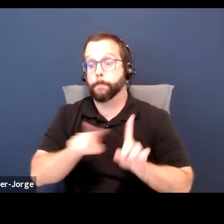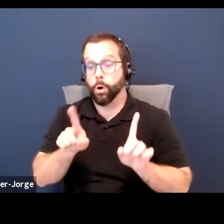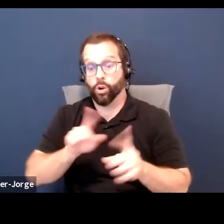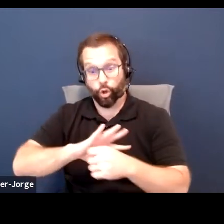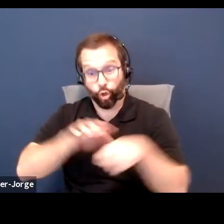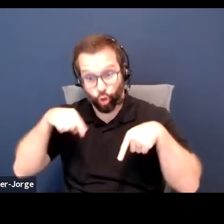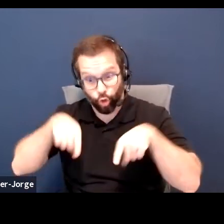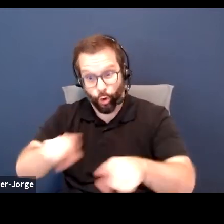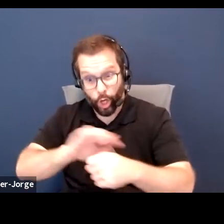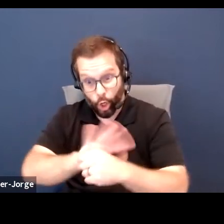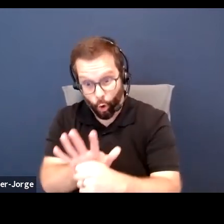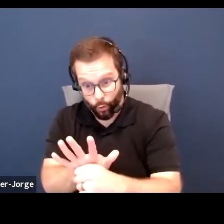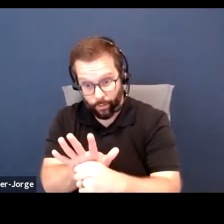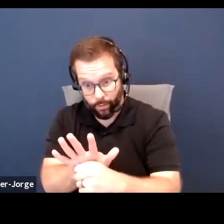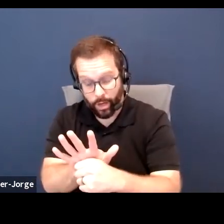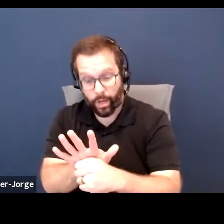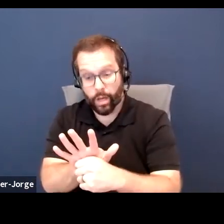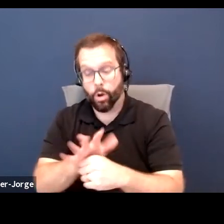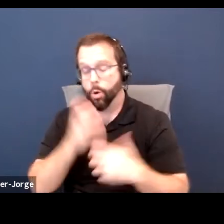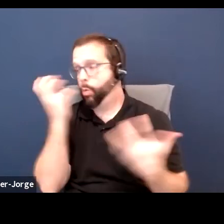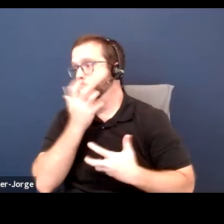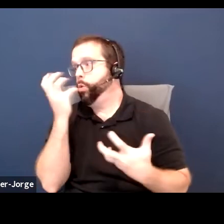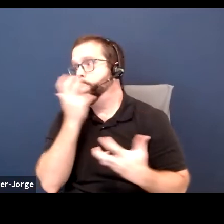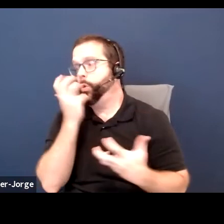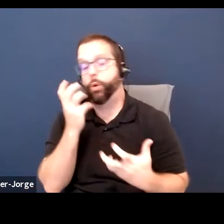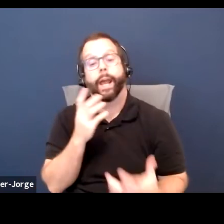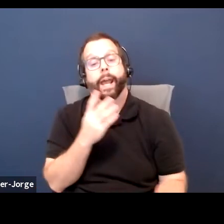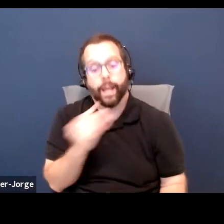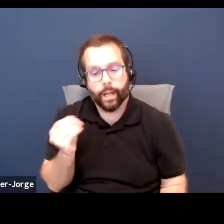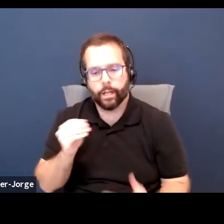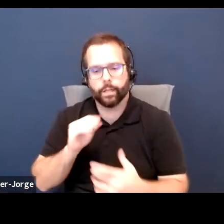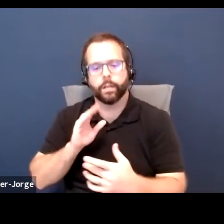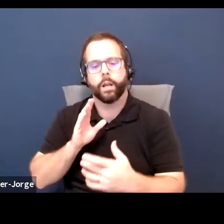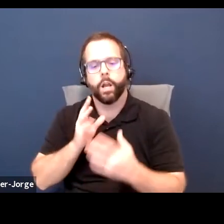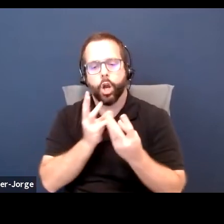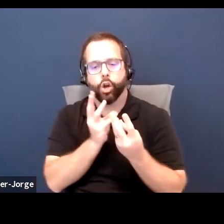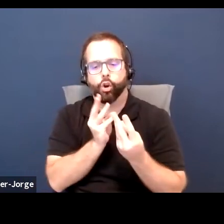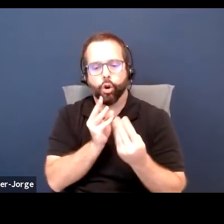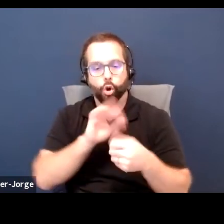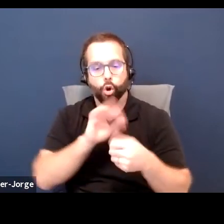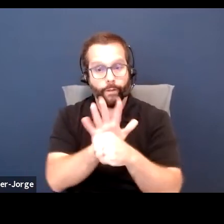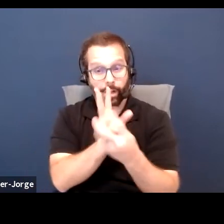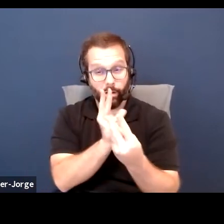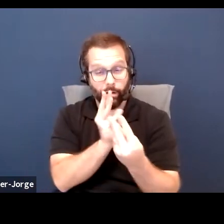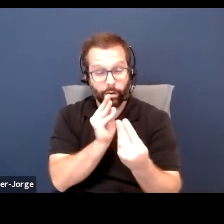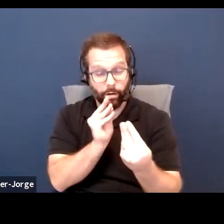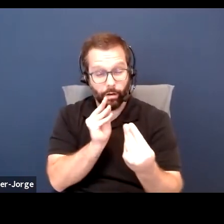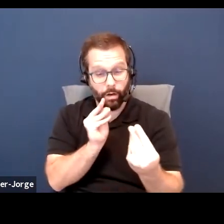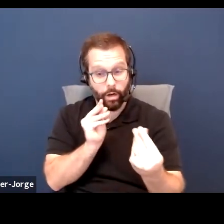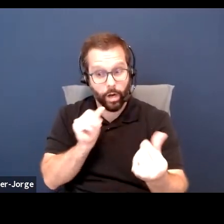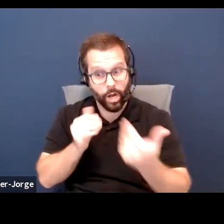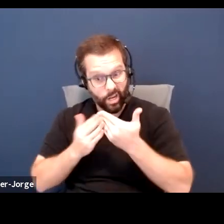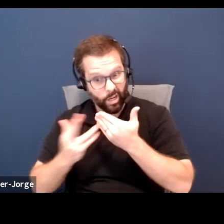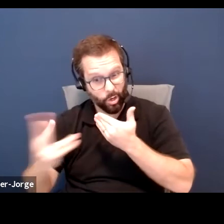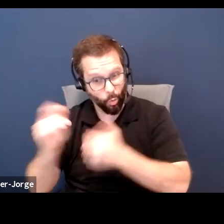COVID, and the work that you will do as we start turning to recovery from COVID. Truly working